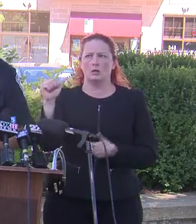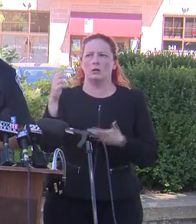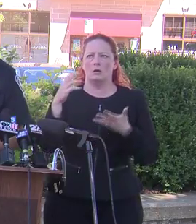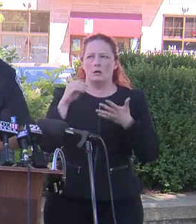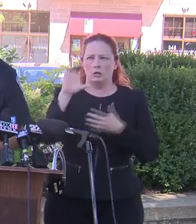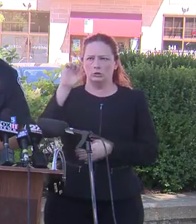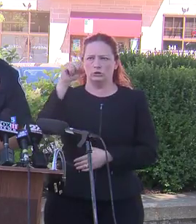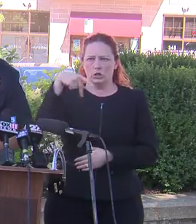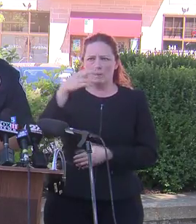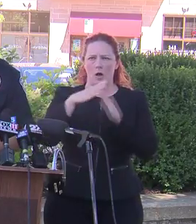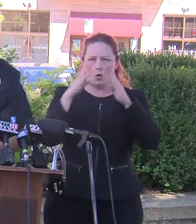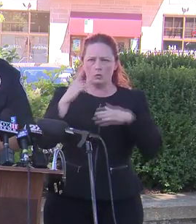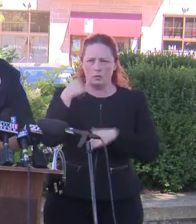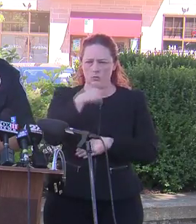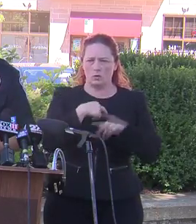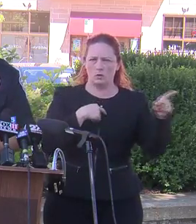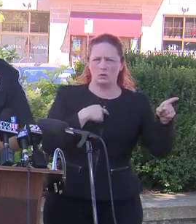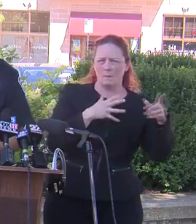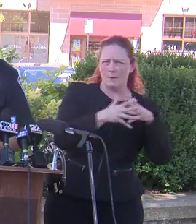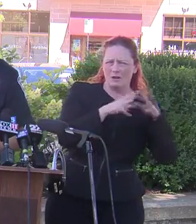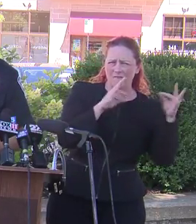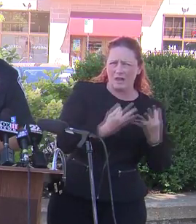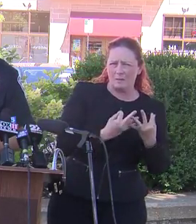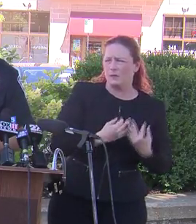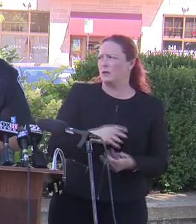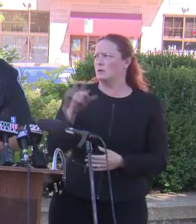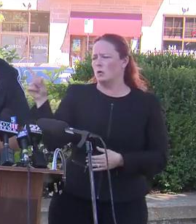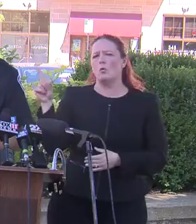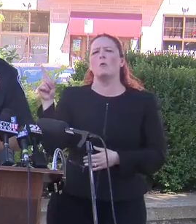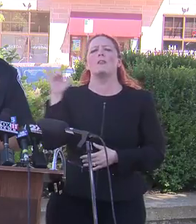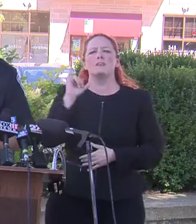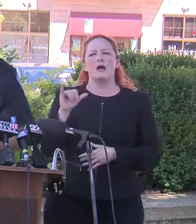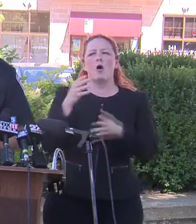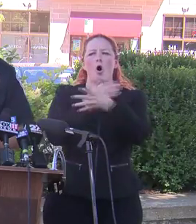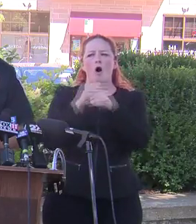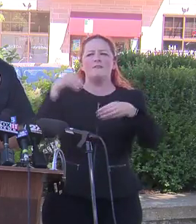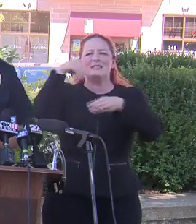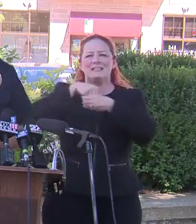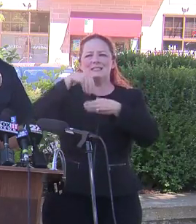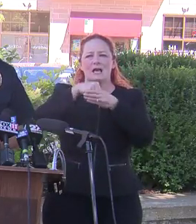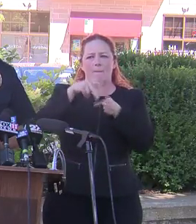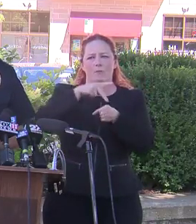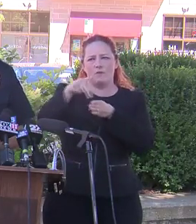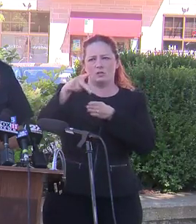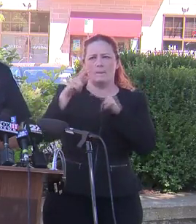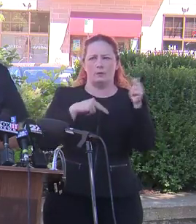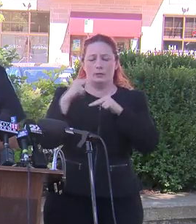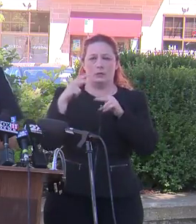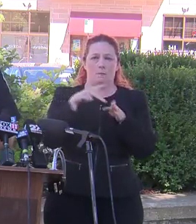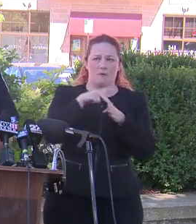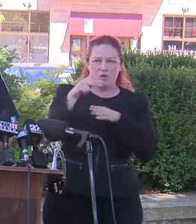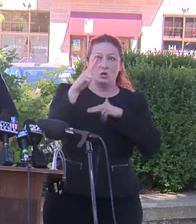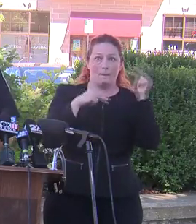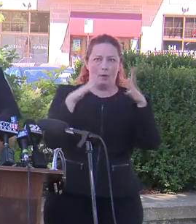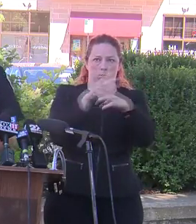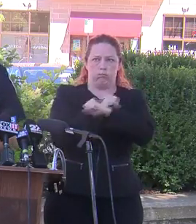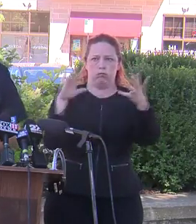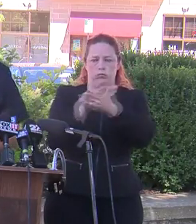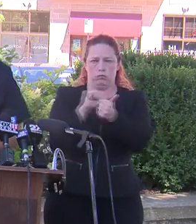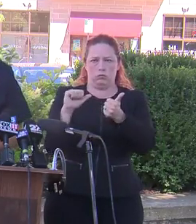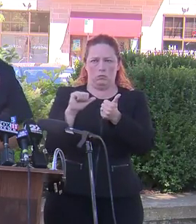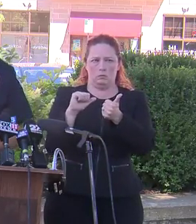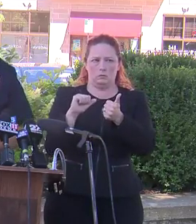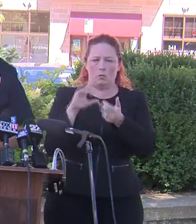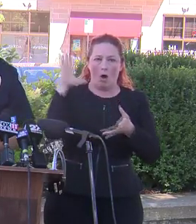in? I believe that was an office inside the professional building. Office inside the professional building, so when the professional building was destroyed. So 6